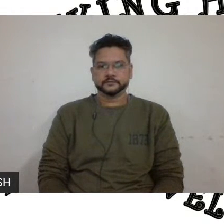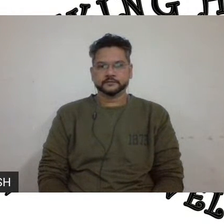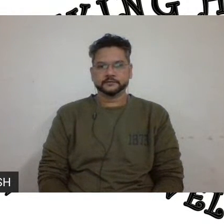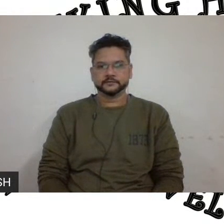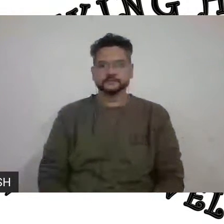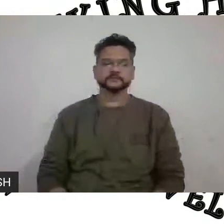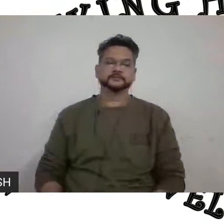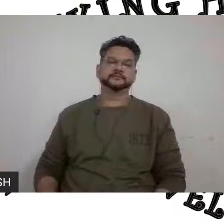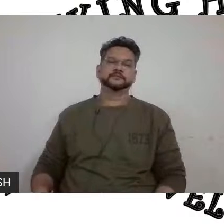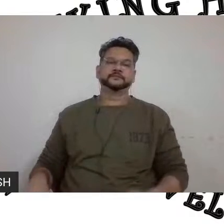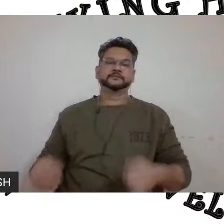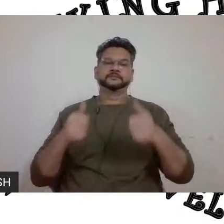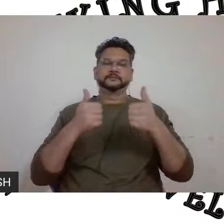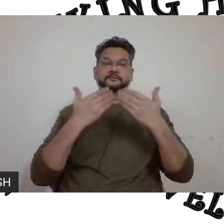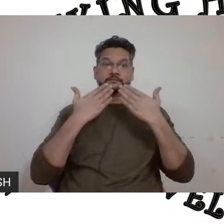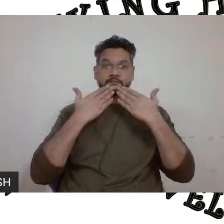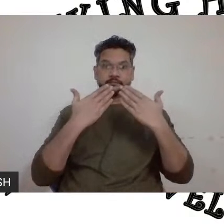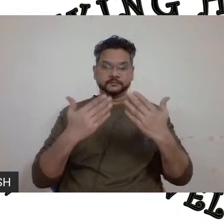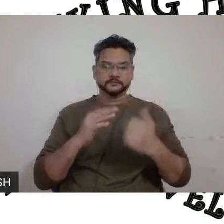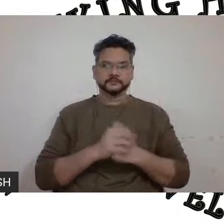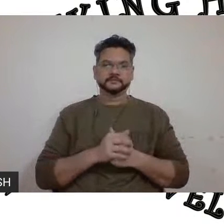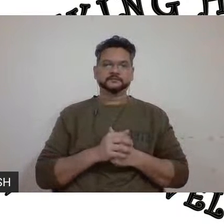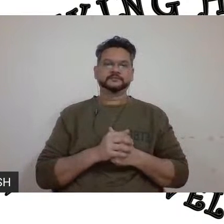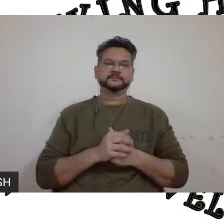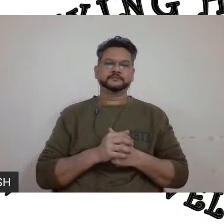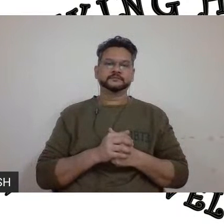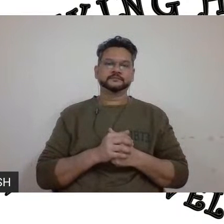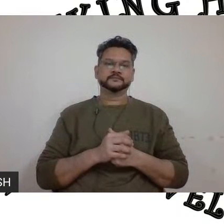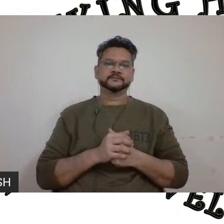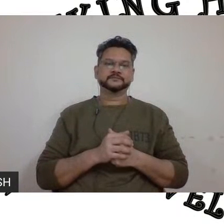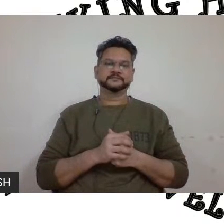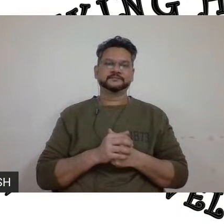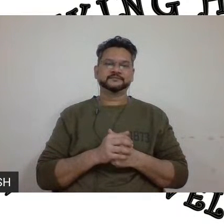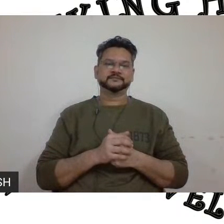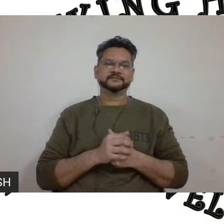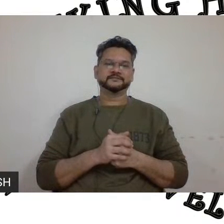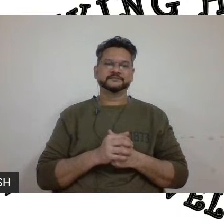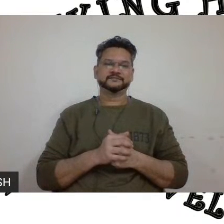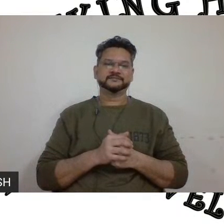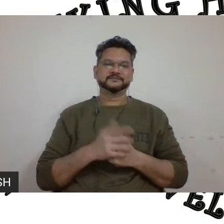Thank you sir for your kind words and golden words.